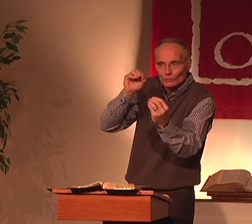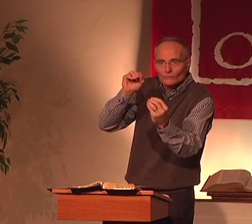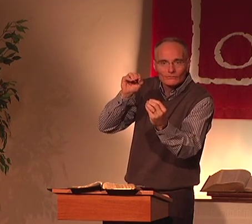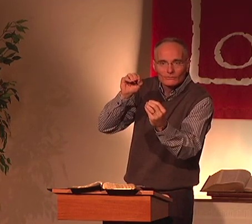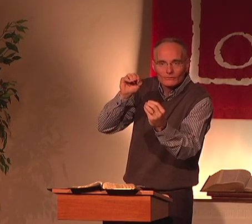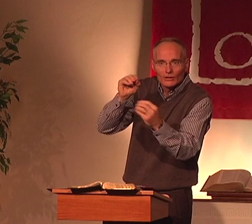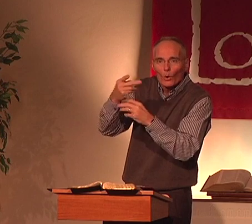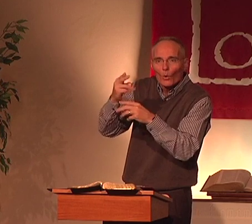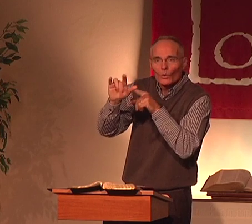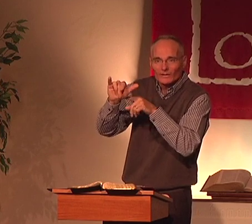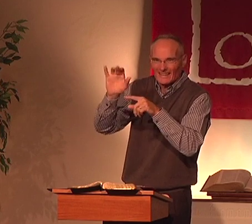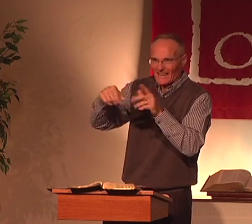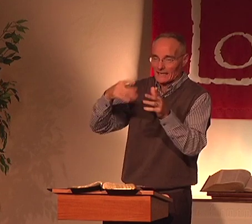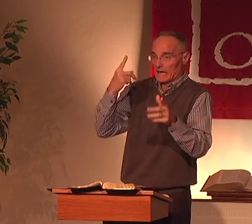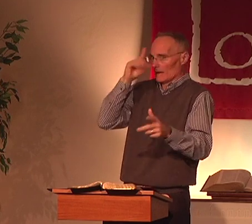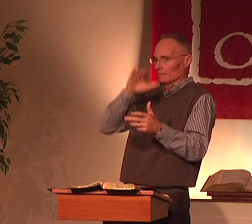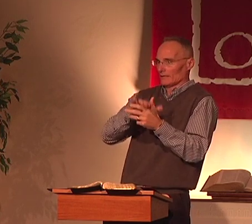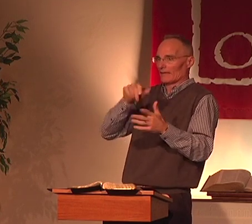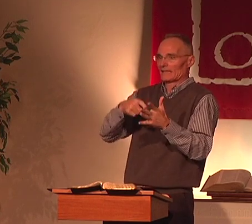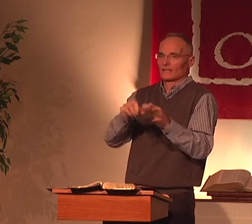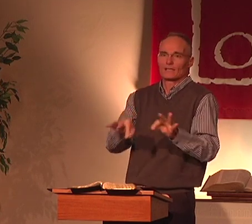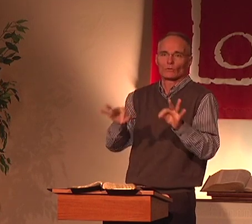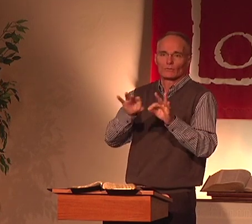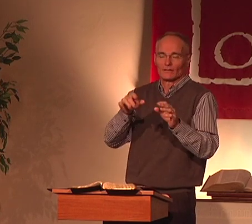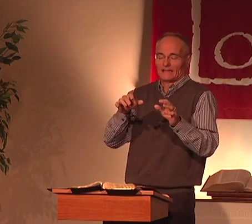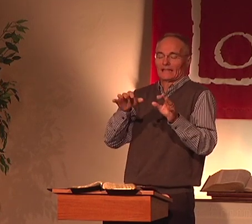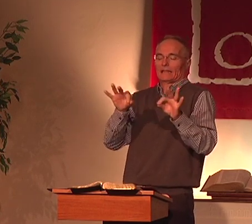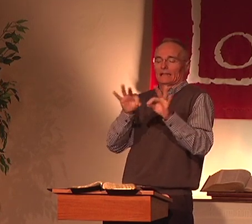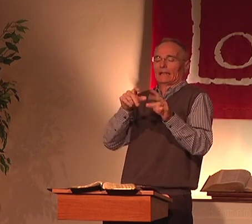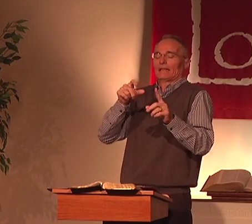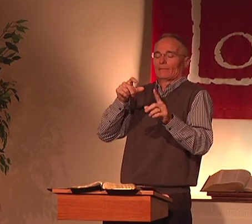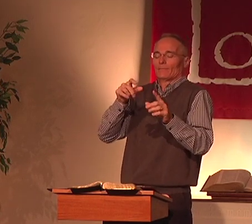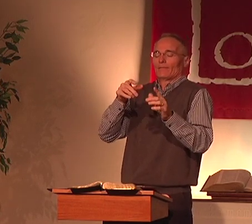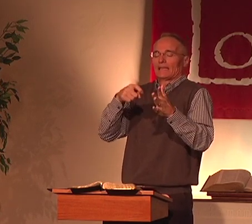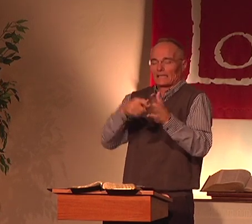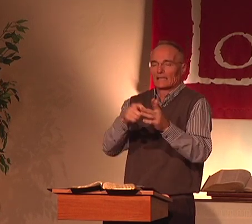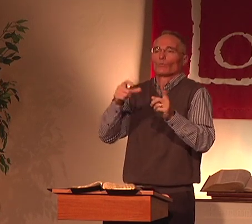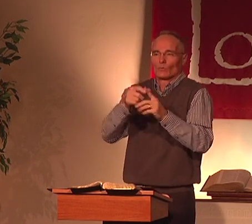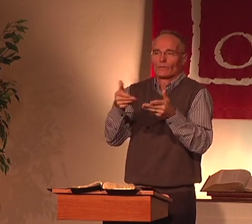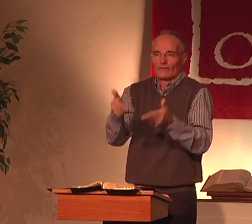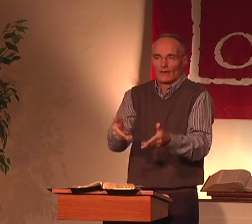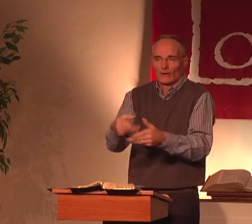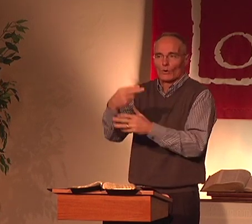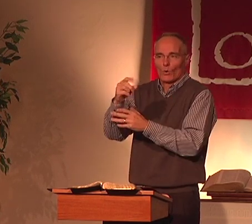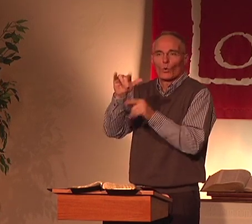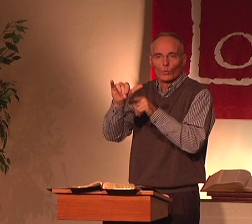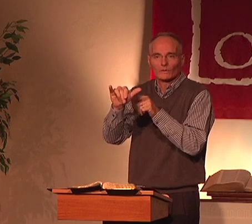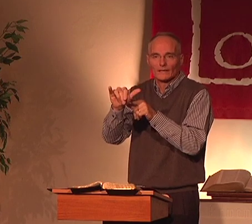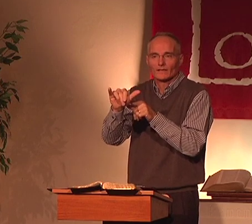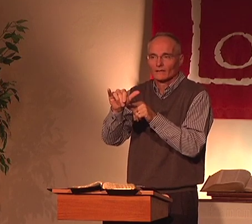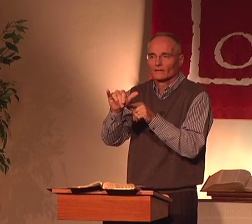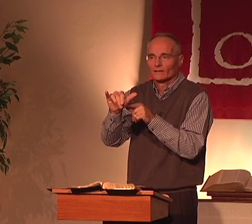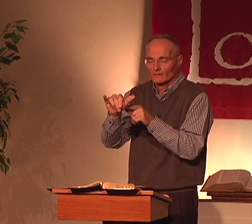Kiss The holy Kiss And I Believe That is Significant That's An important Key word Here Holy